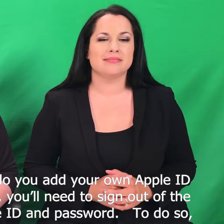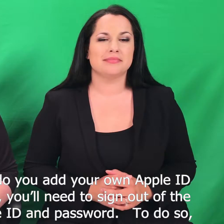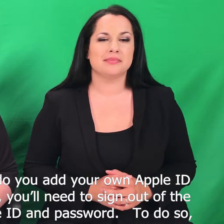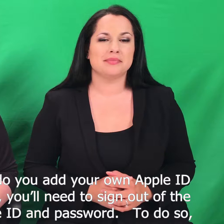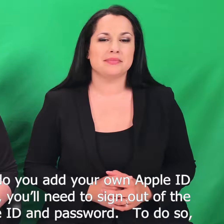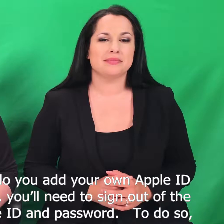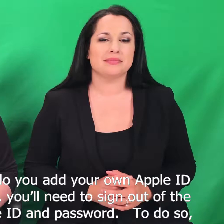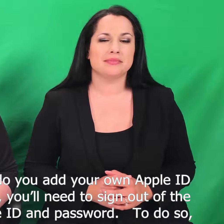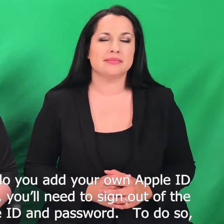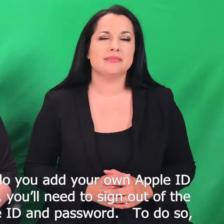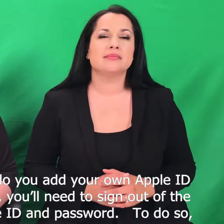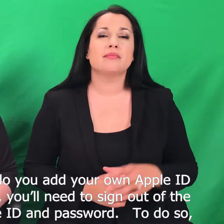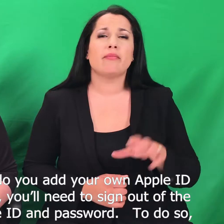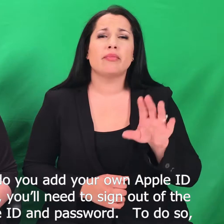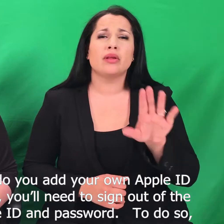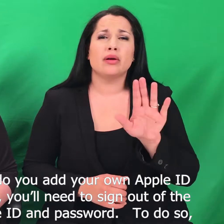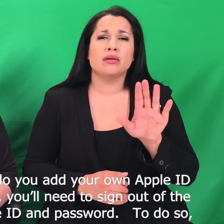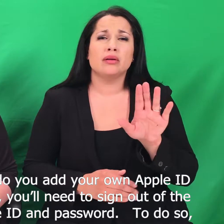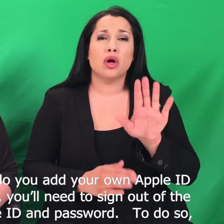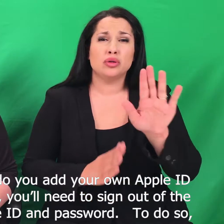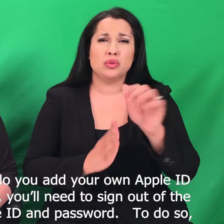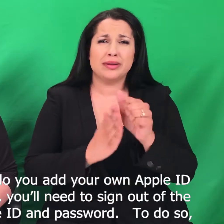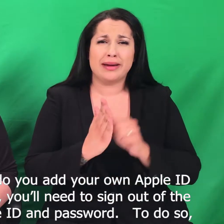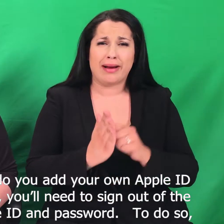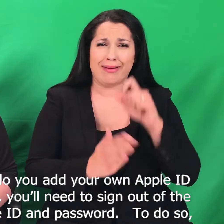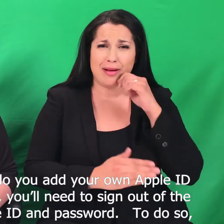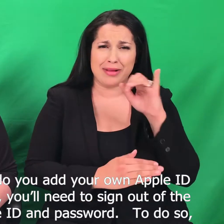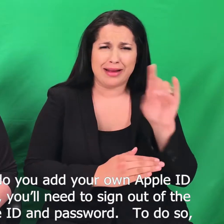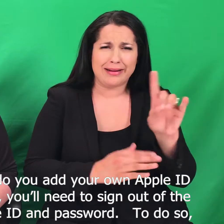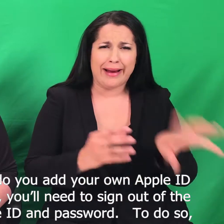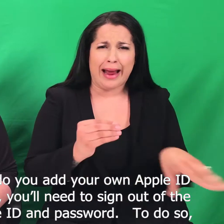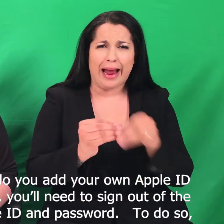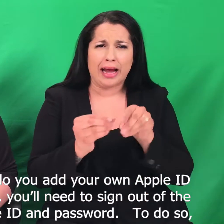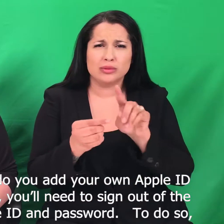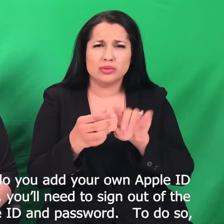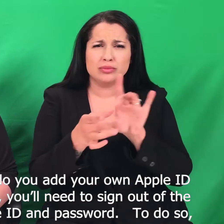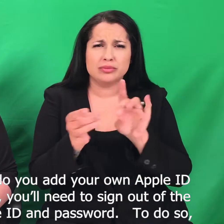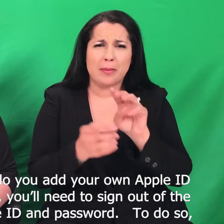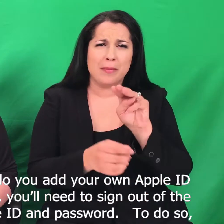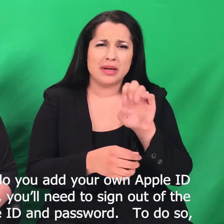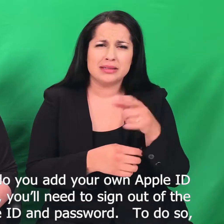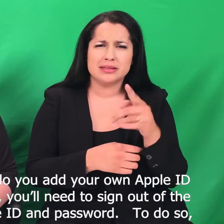How do you add your own Apple ID to Messages?